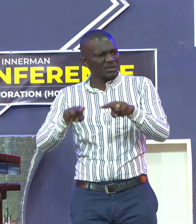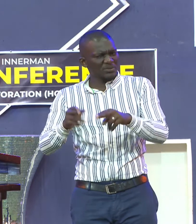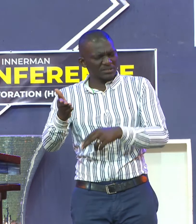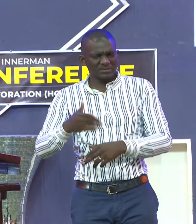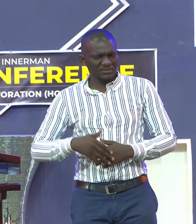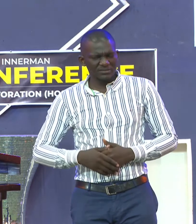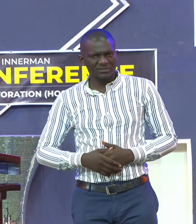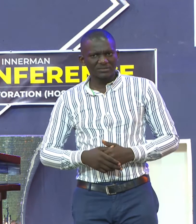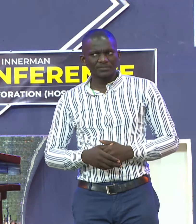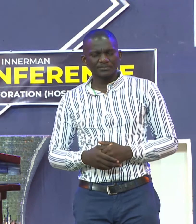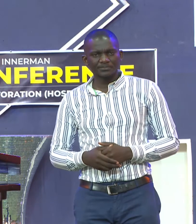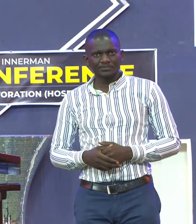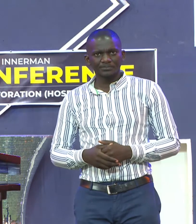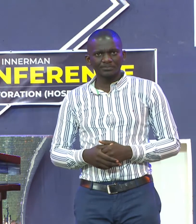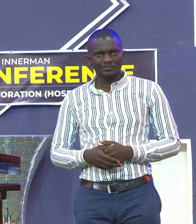was